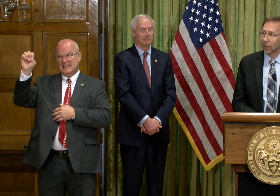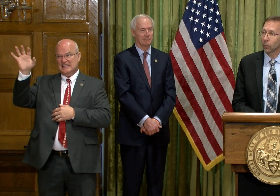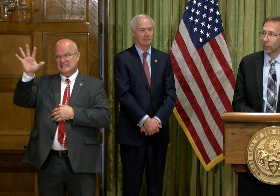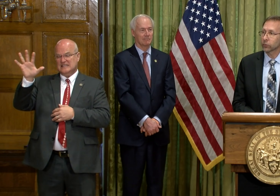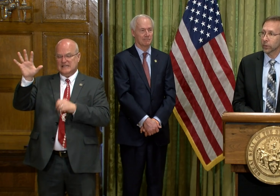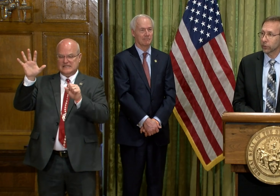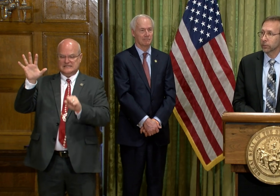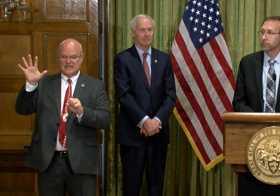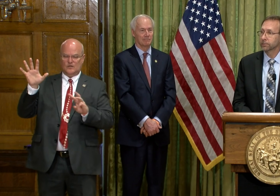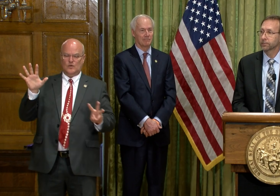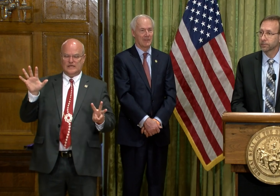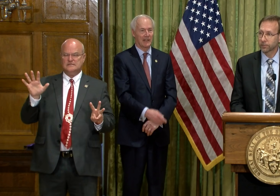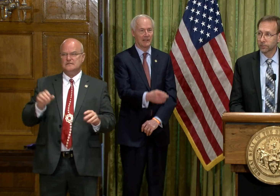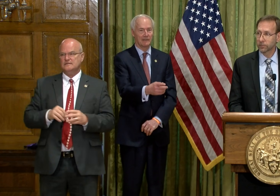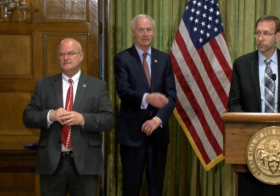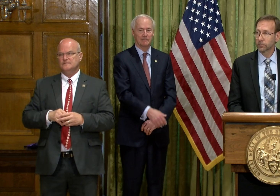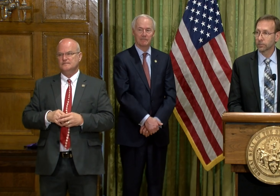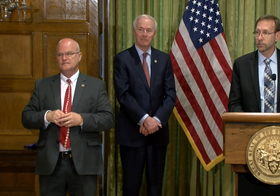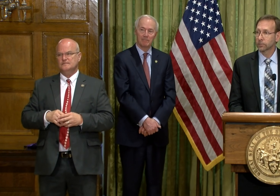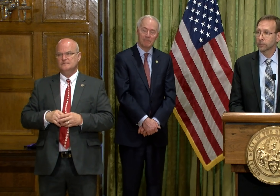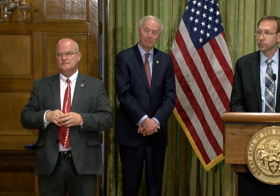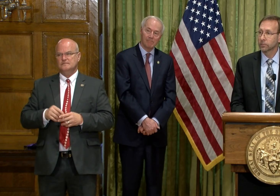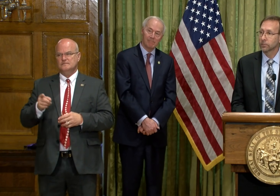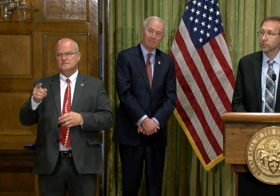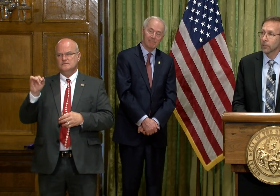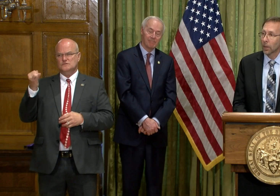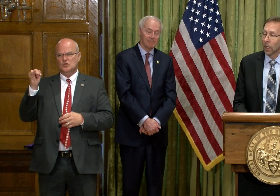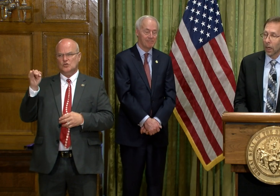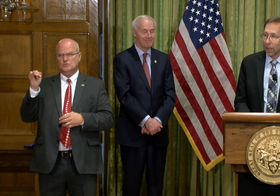region and the southwest region.